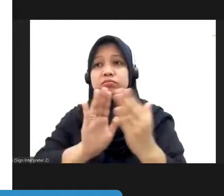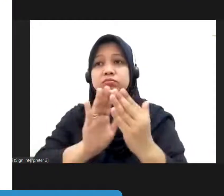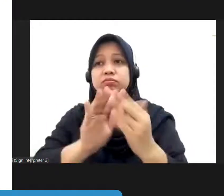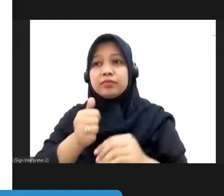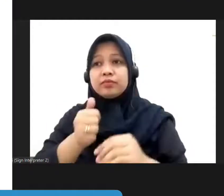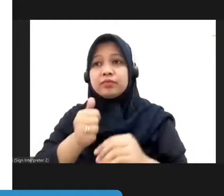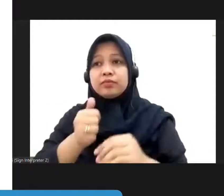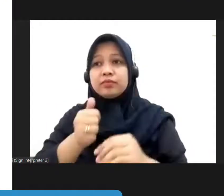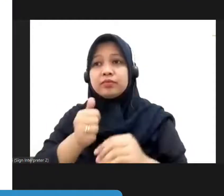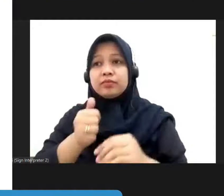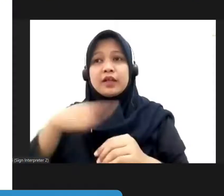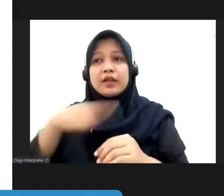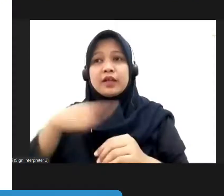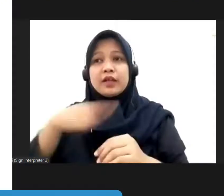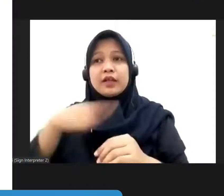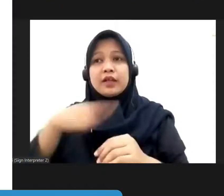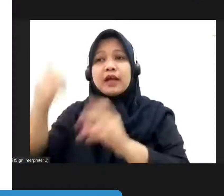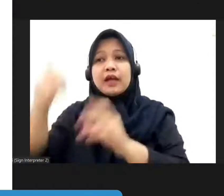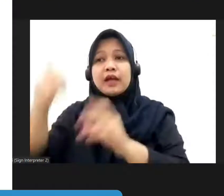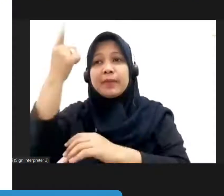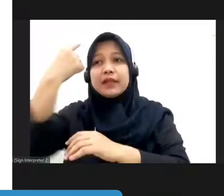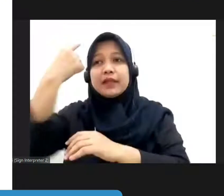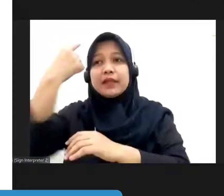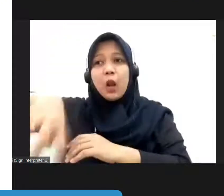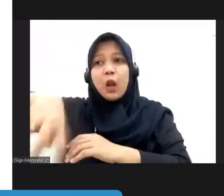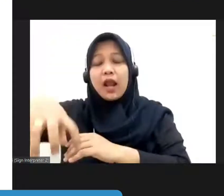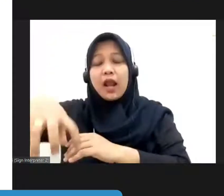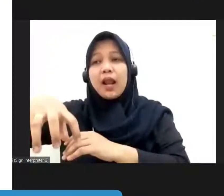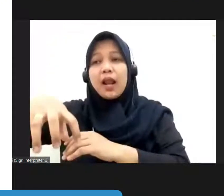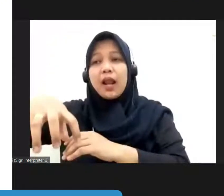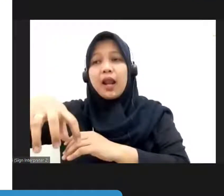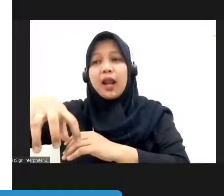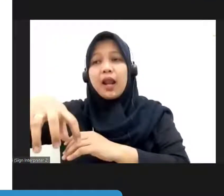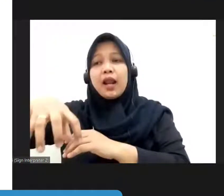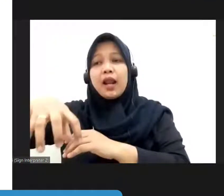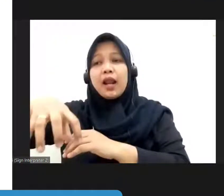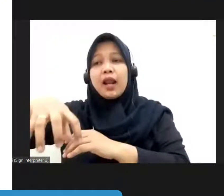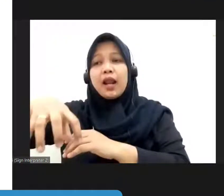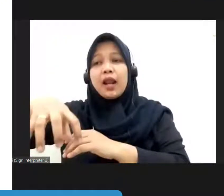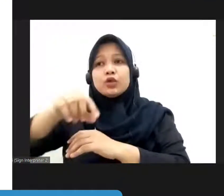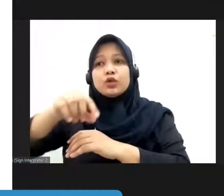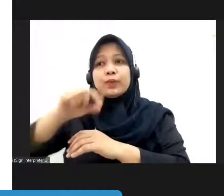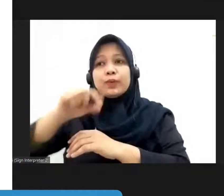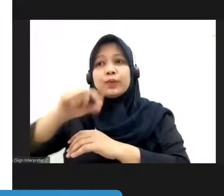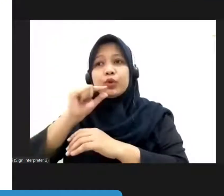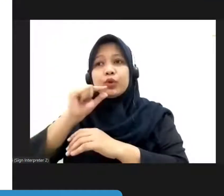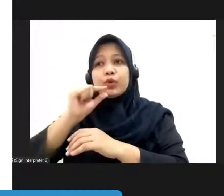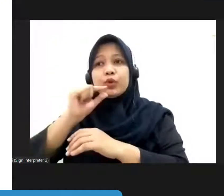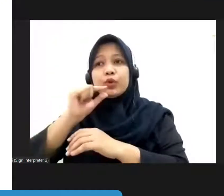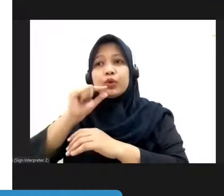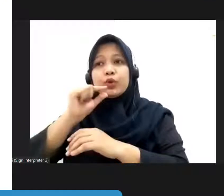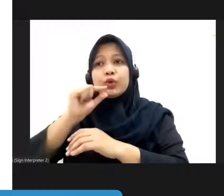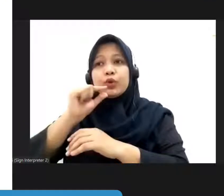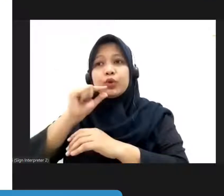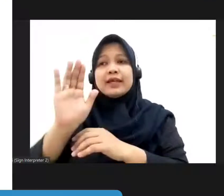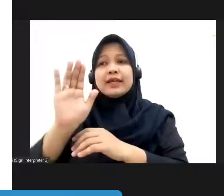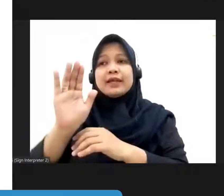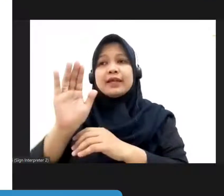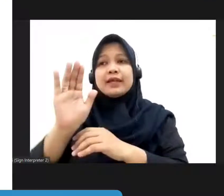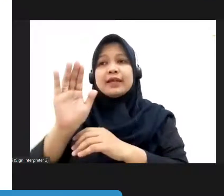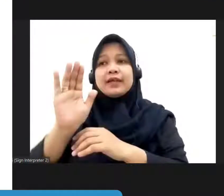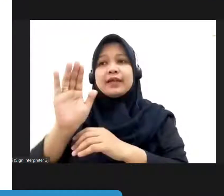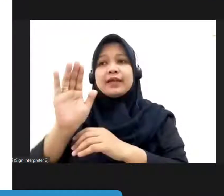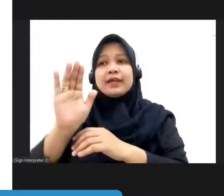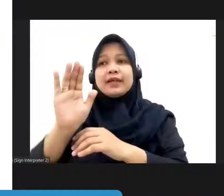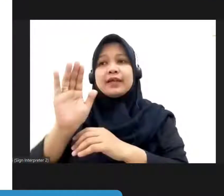also trying to work to that's how we can build the immediate capabilities of the health